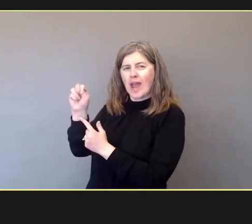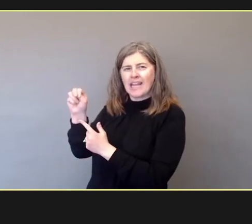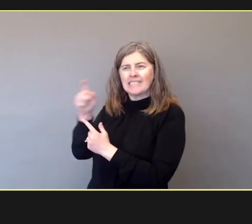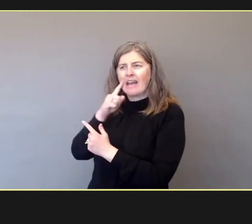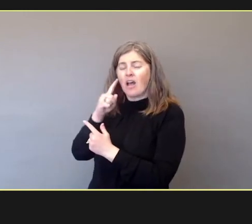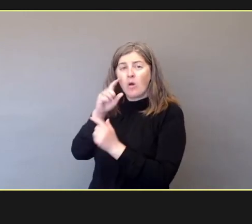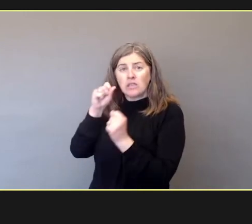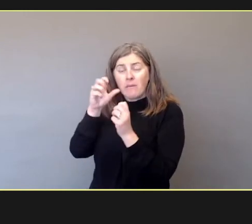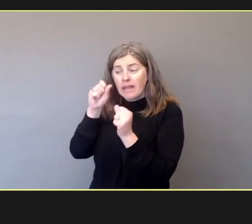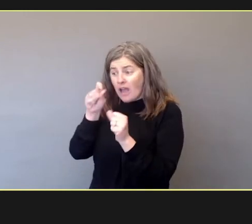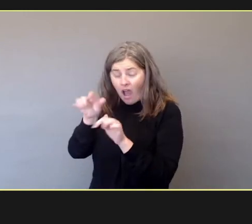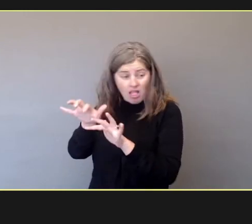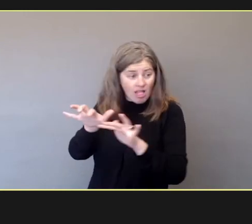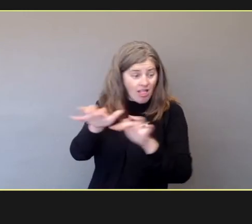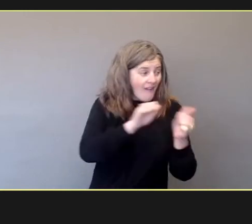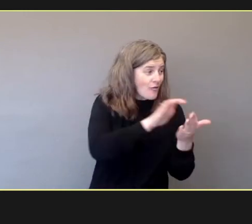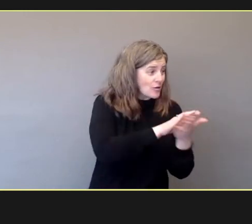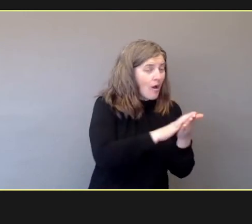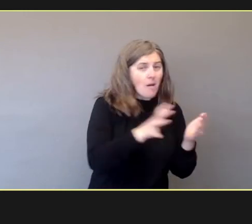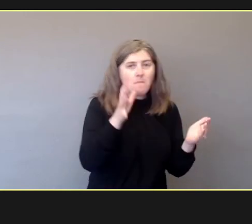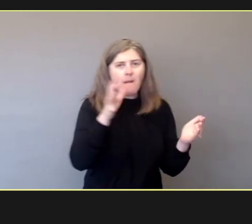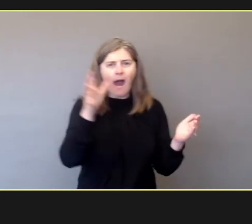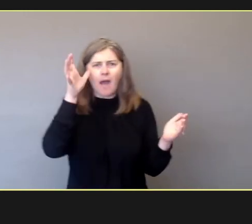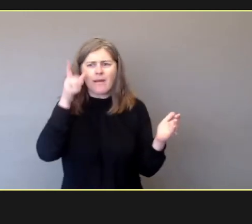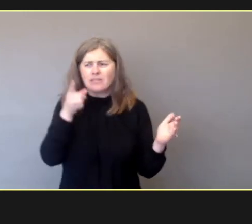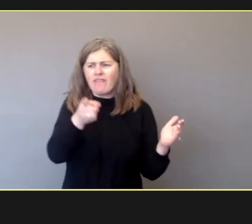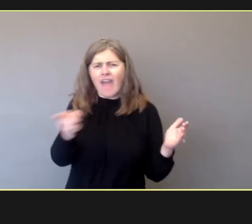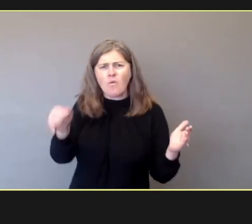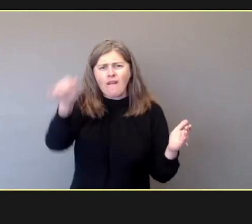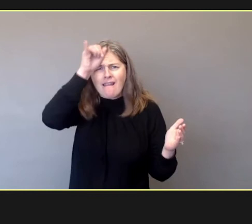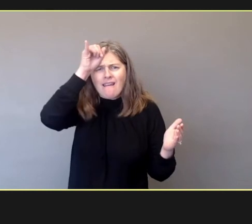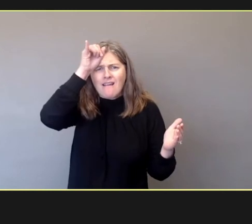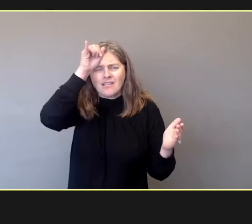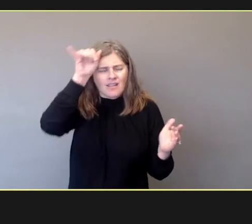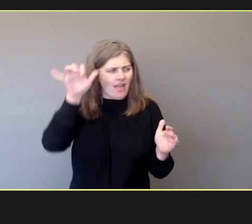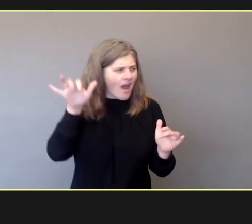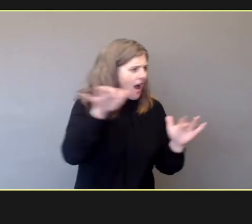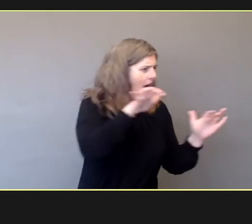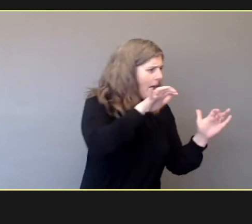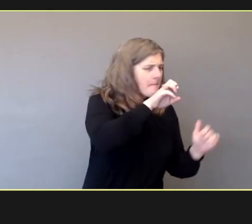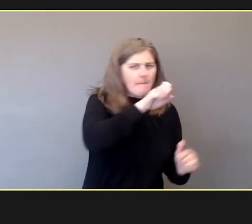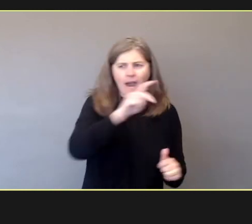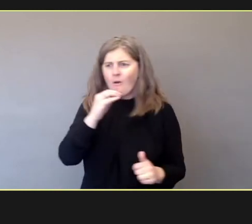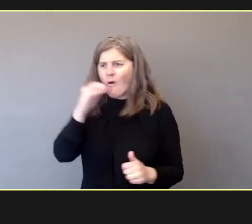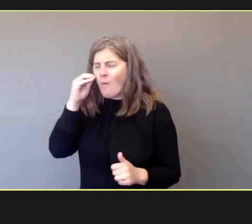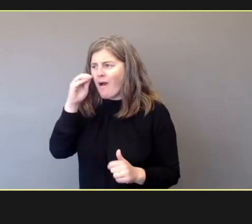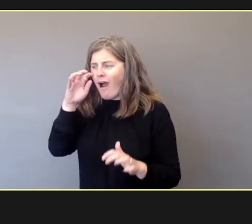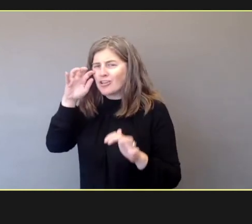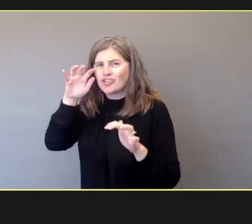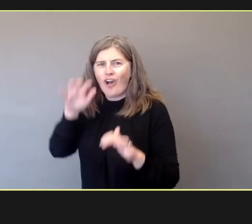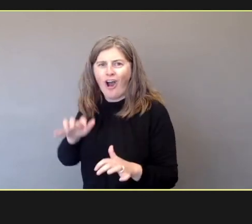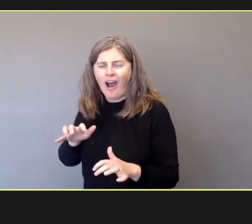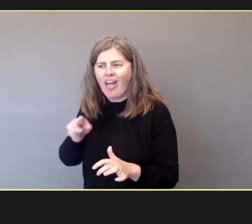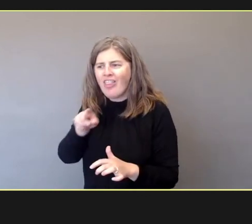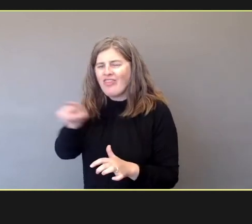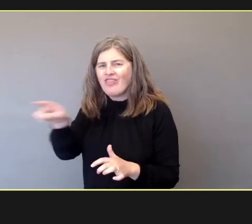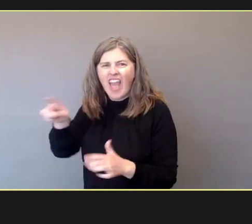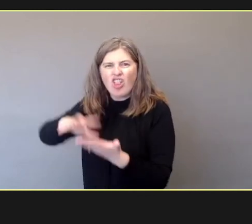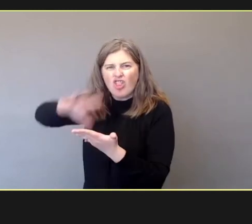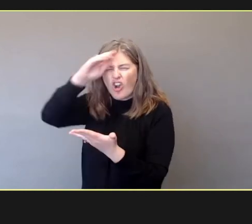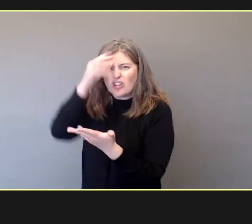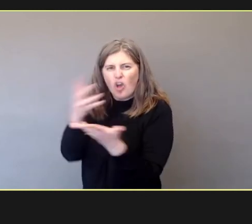away to school, my parents had been such idiots. And 10 years later, when I went back home, I couldn't believe how much they'd learned.